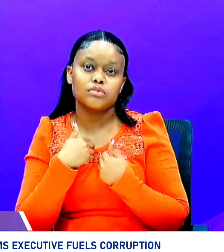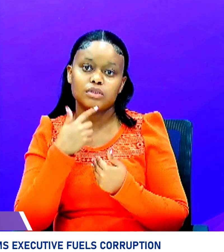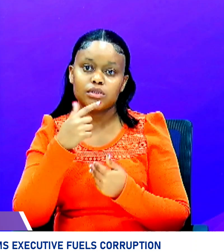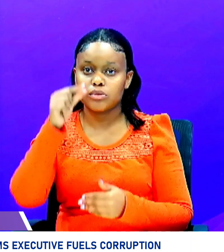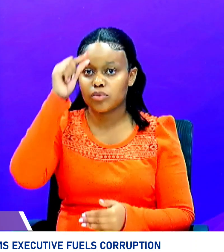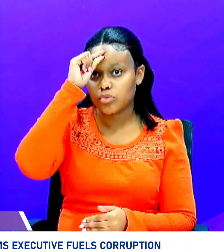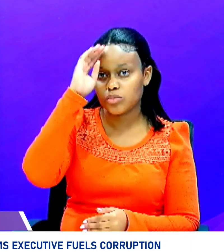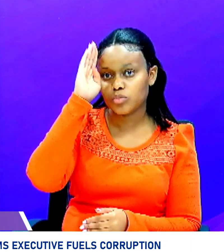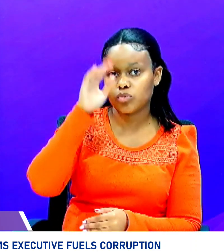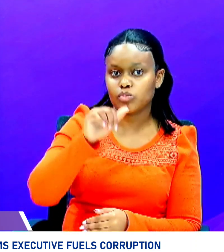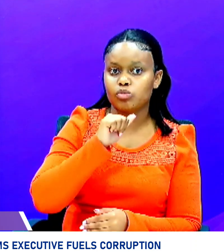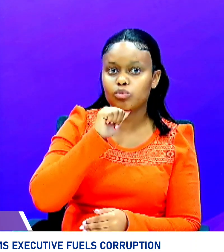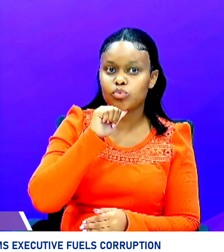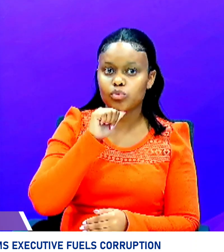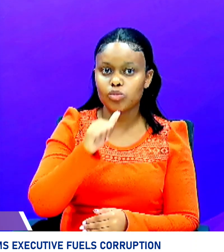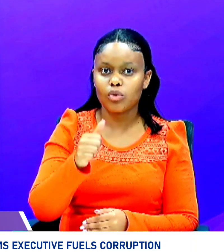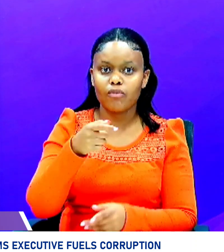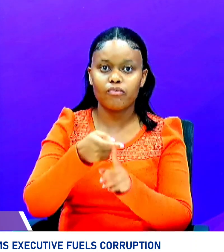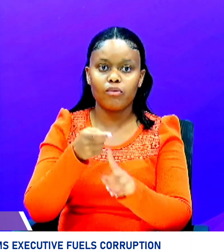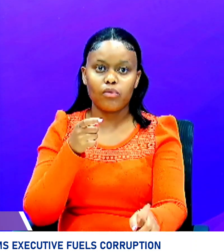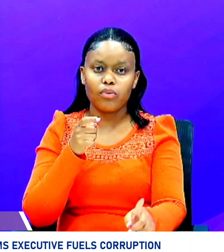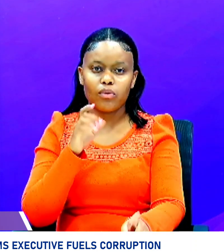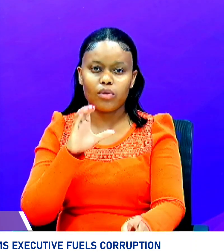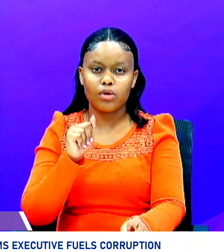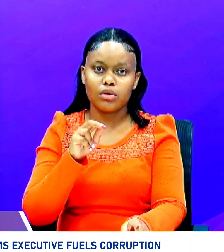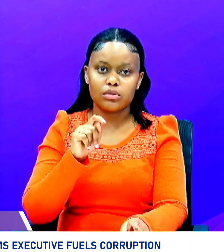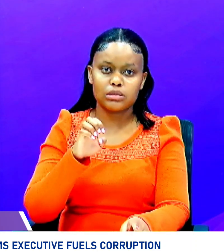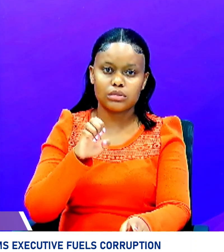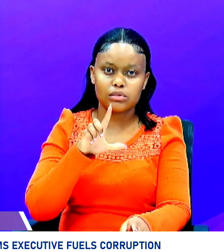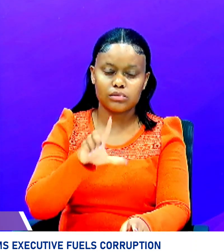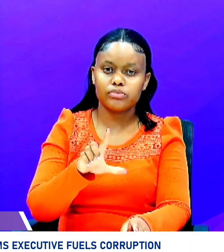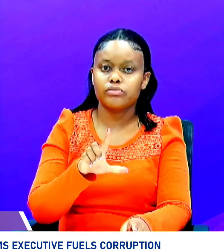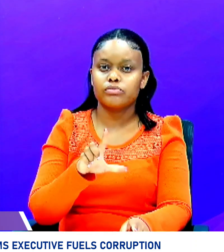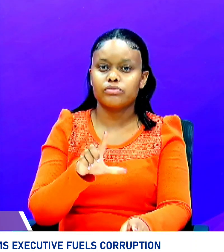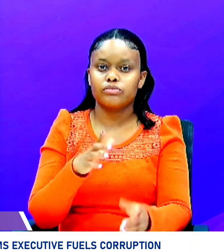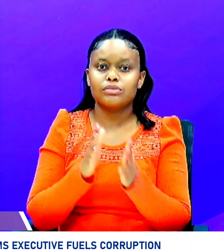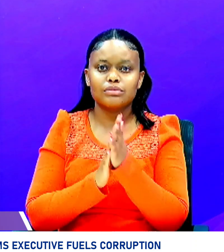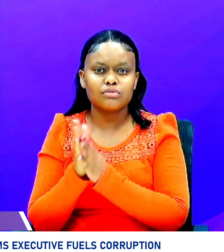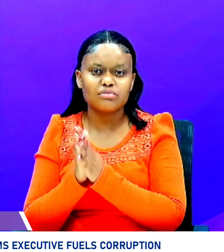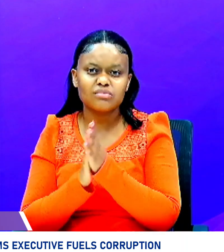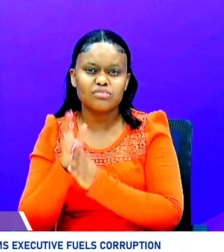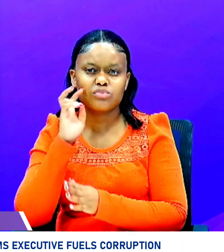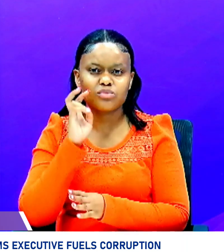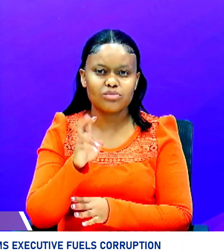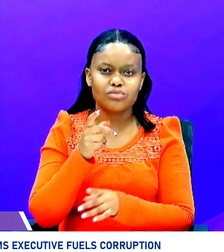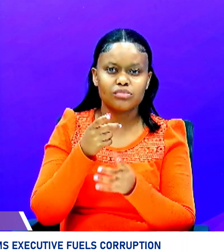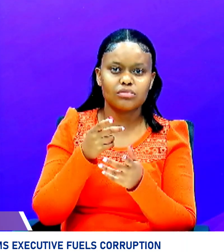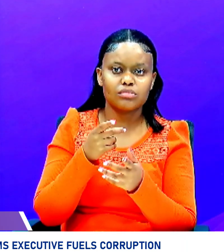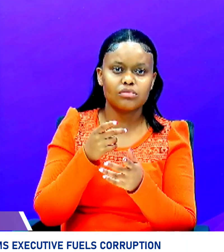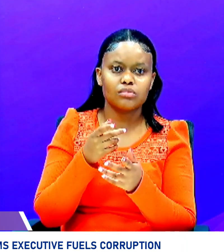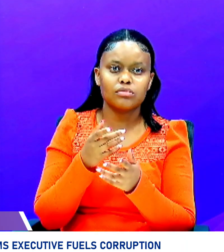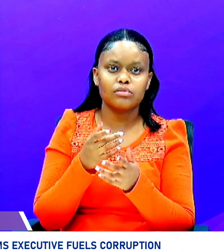Moving on, Deputy President Kithure Kindiki has said the government will not bow to pressure